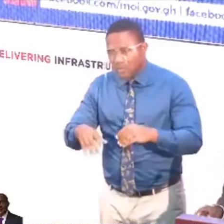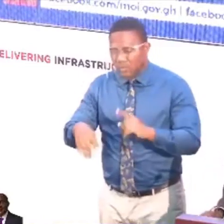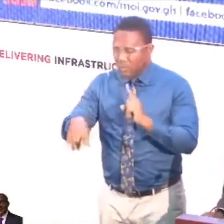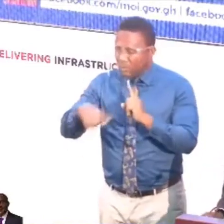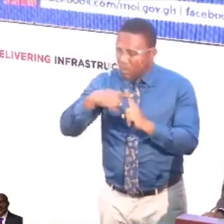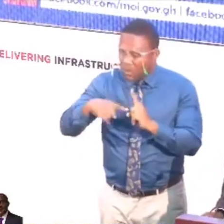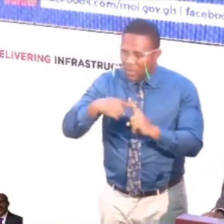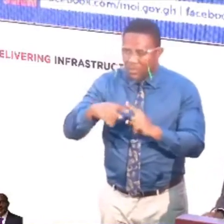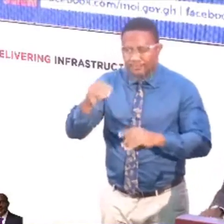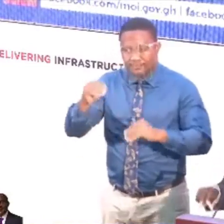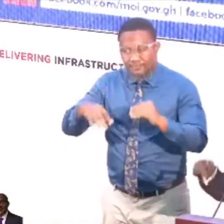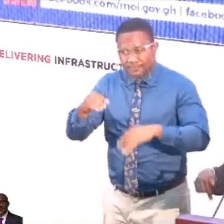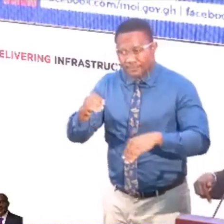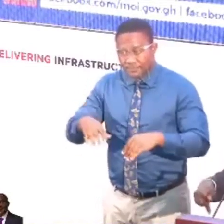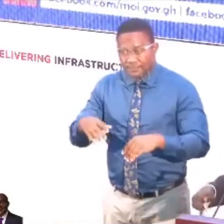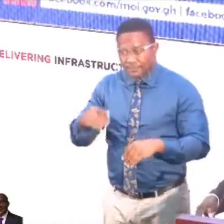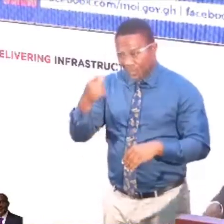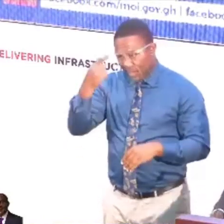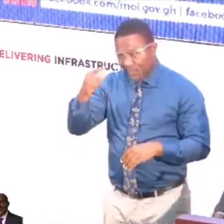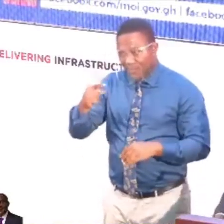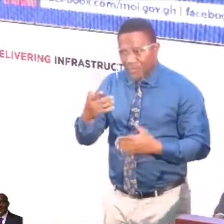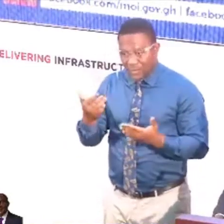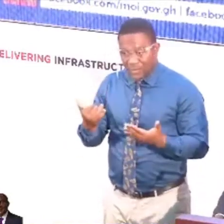positively to the performance of this current government,